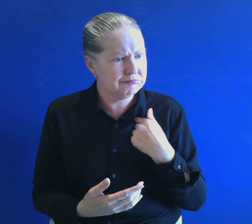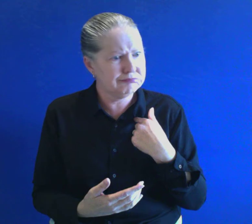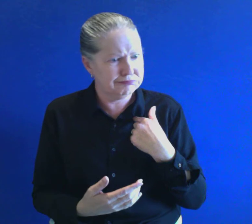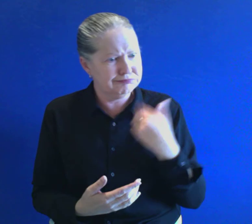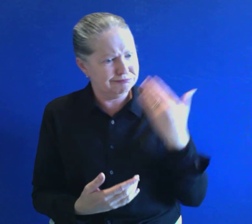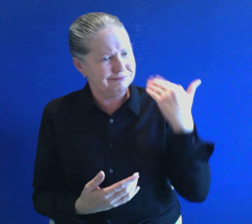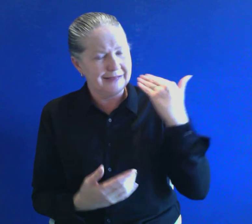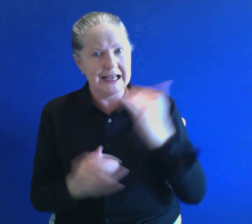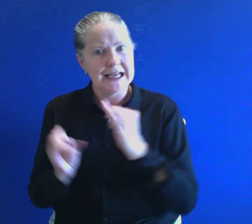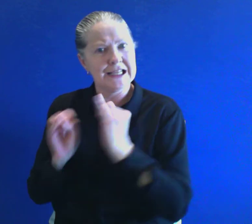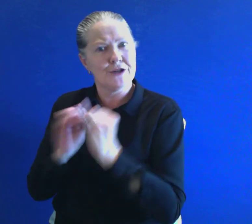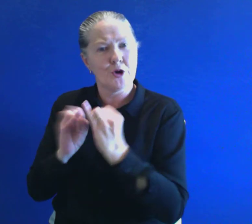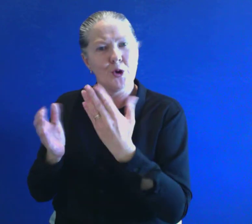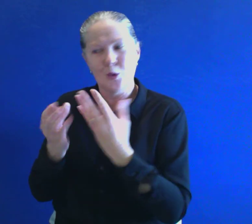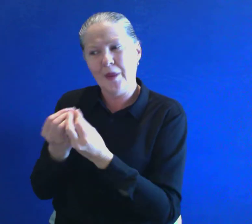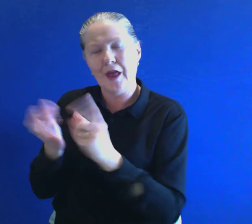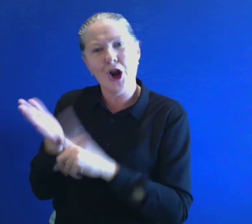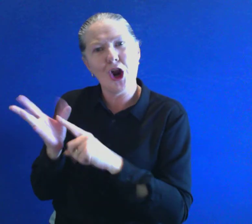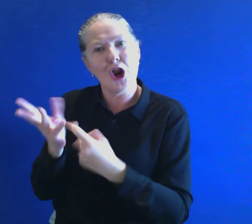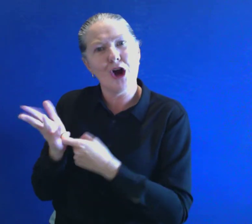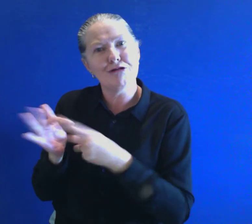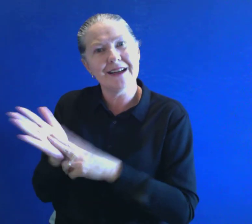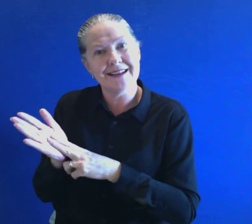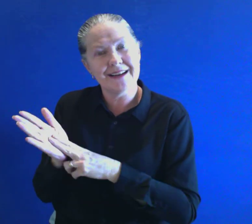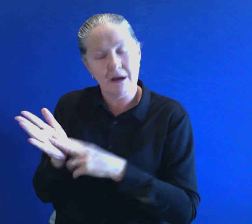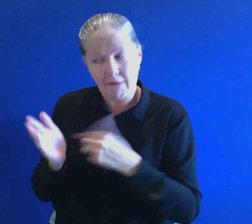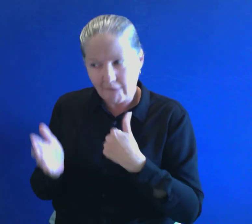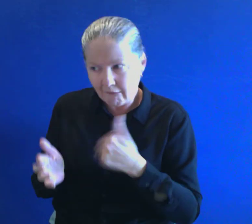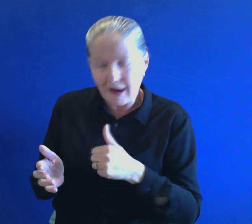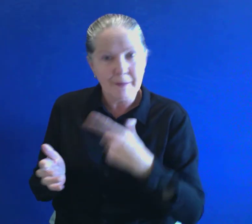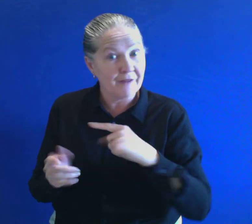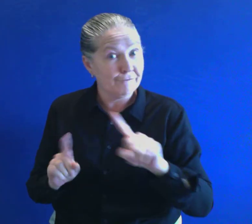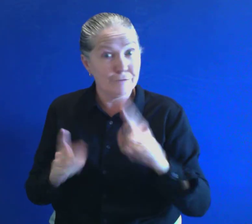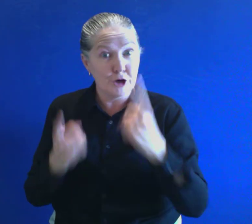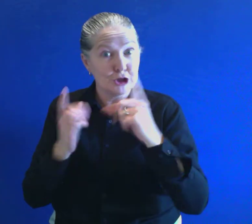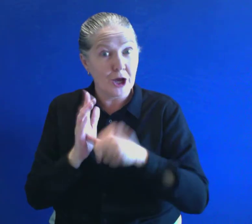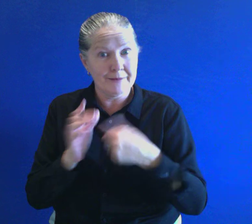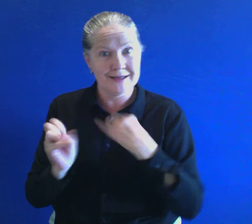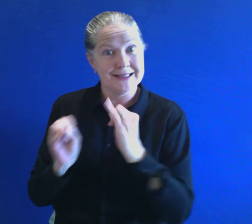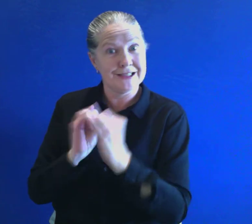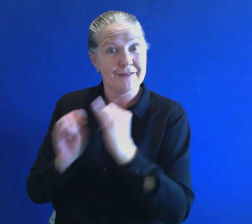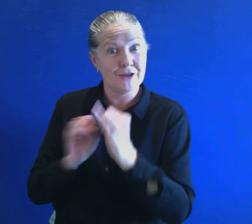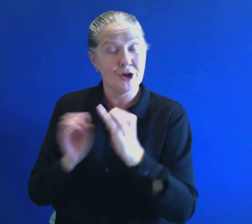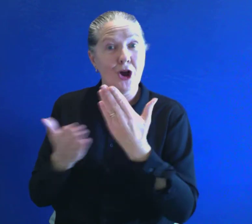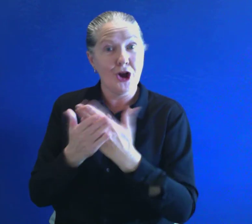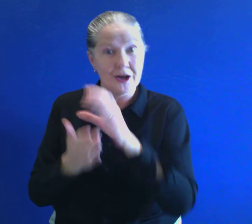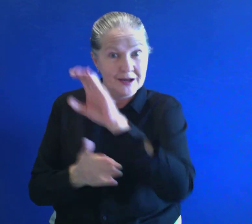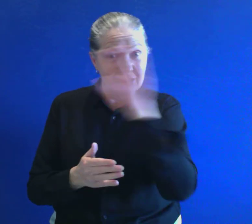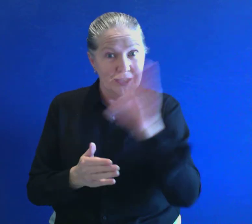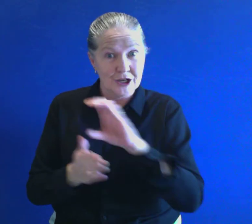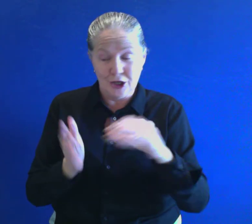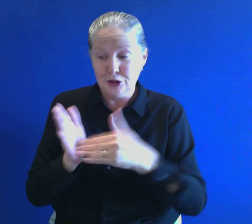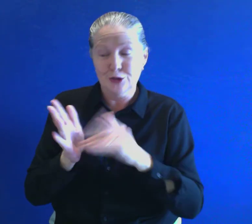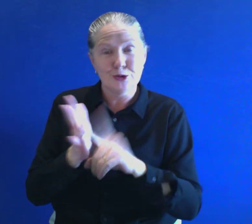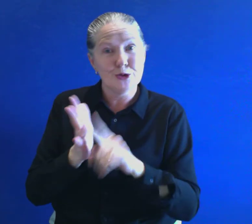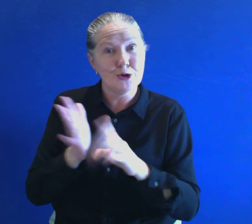because it was the first interview I had done via Zoom, so via video conferencing with an interpreter and a person